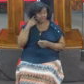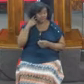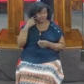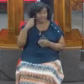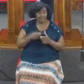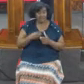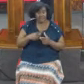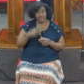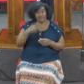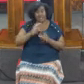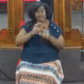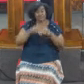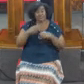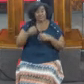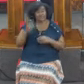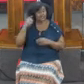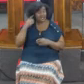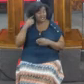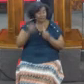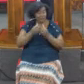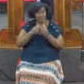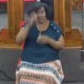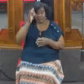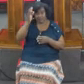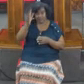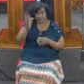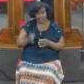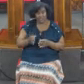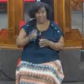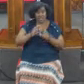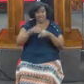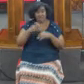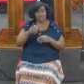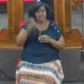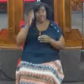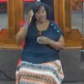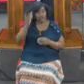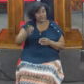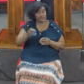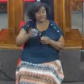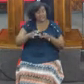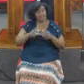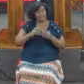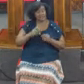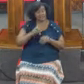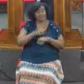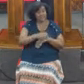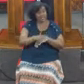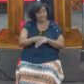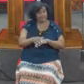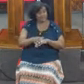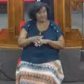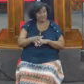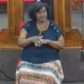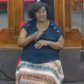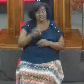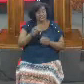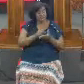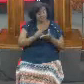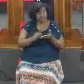He said, and how shall they hear without a preacher? How shall they preach except they be sent? As it is written,